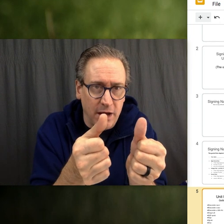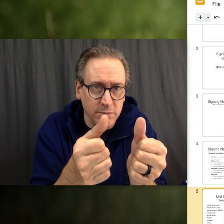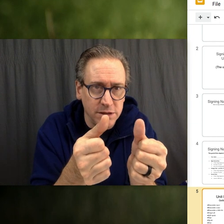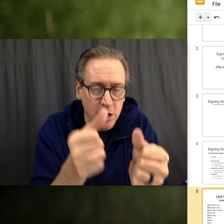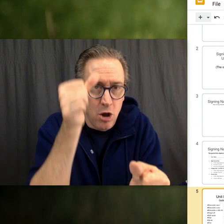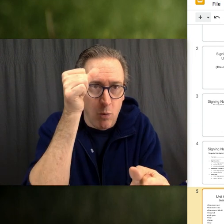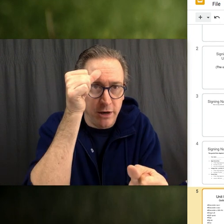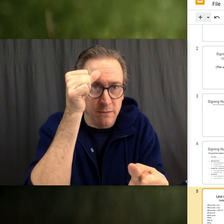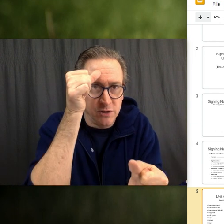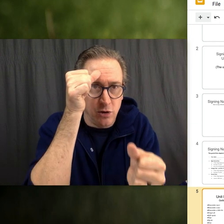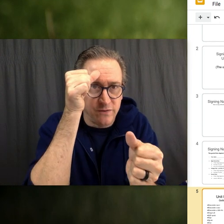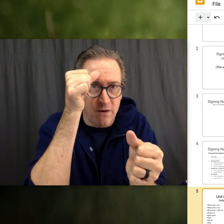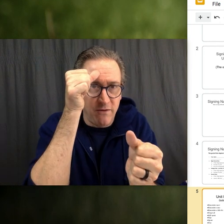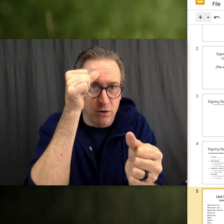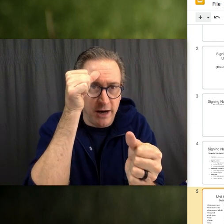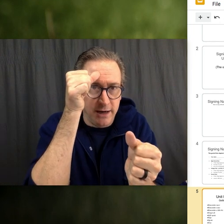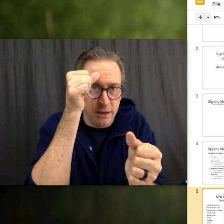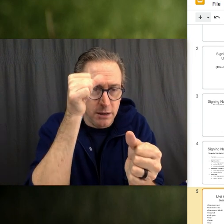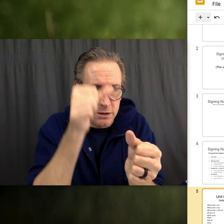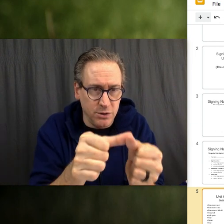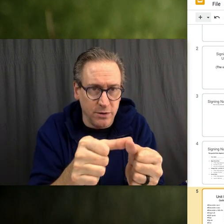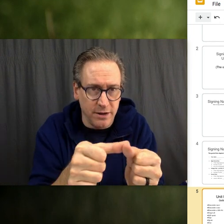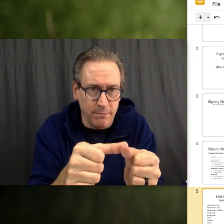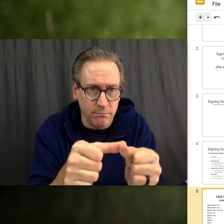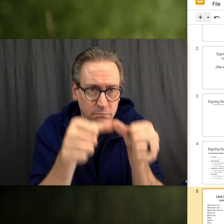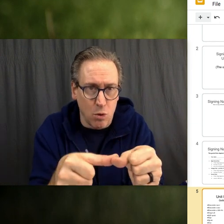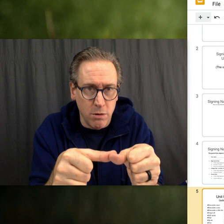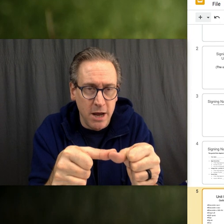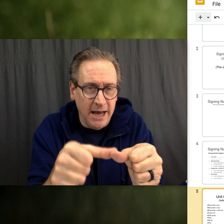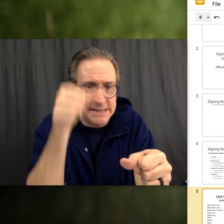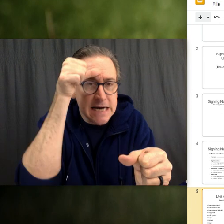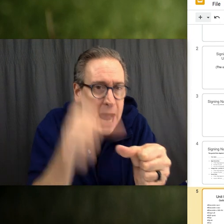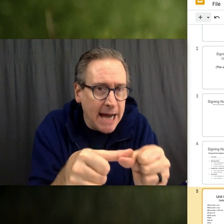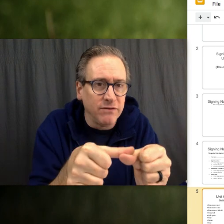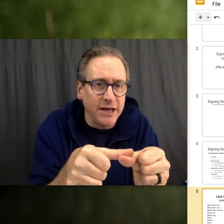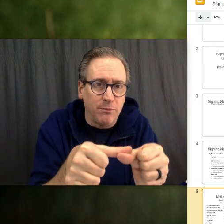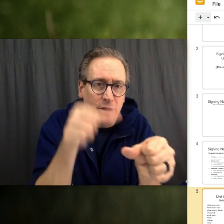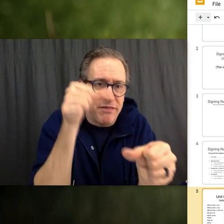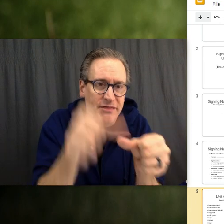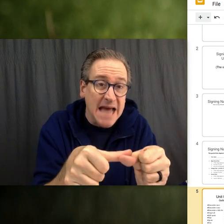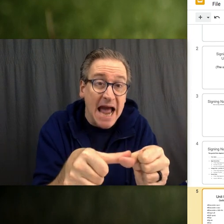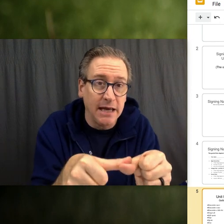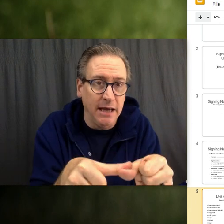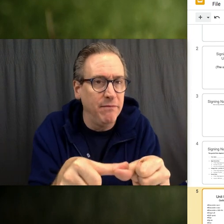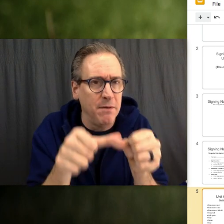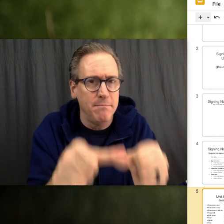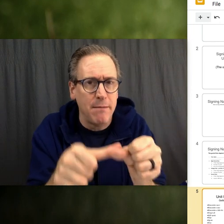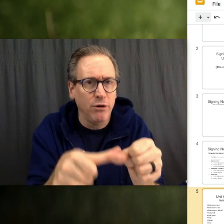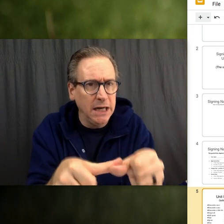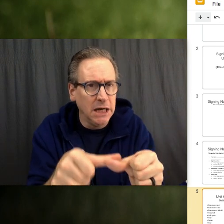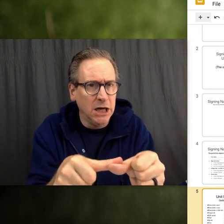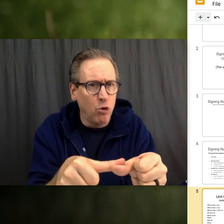take your thumbs. One goes from the forehead to the thumb. It's kind of like you're putting a thumbtack in